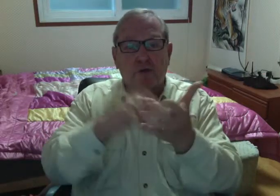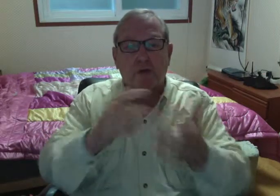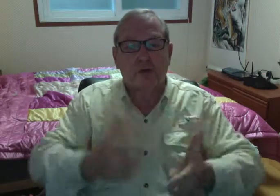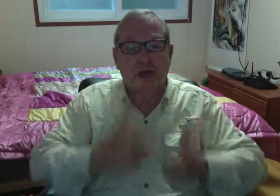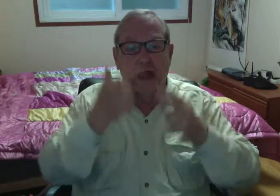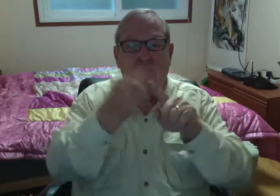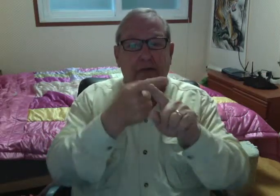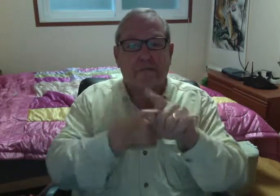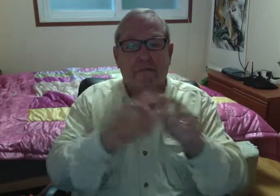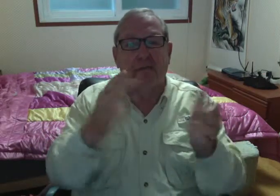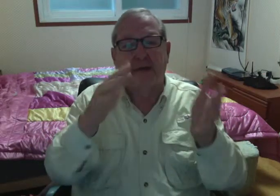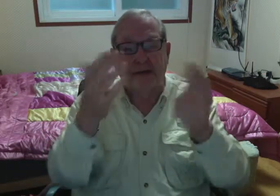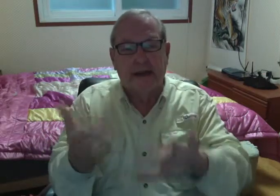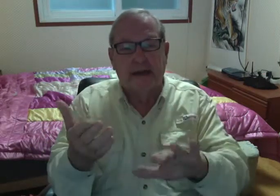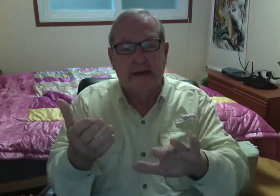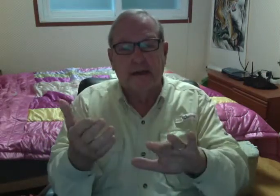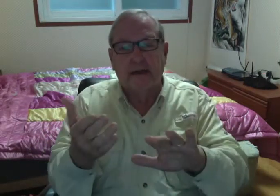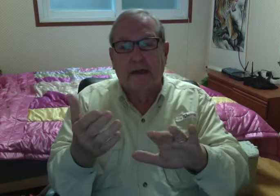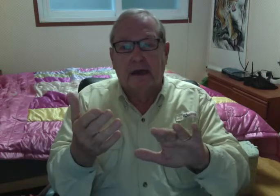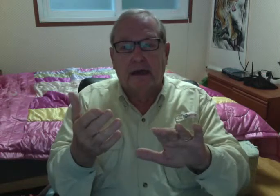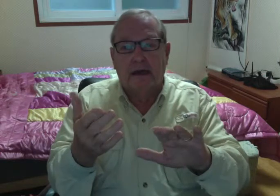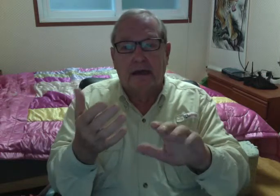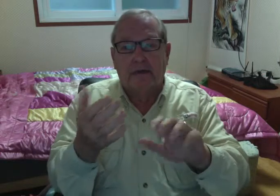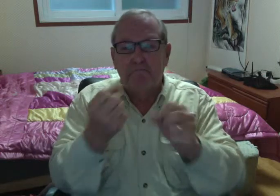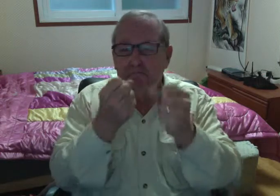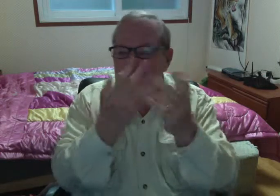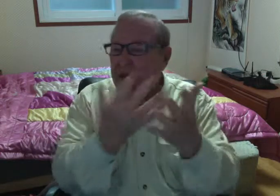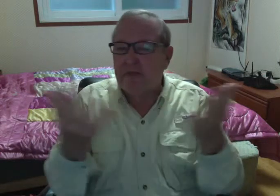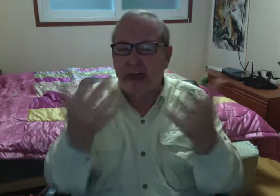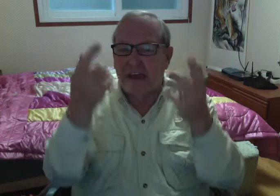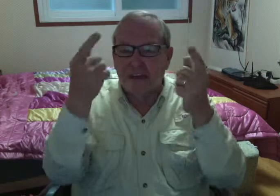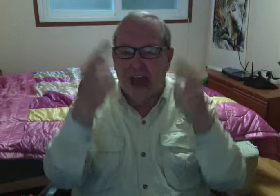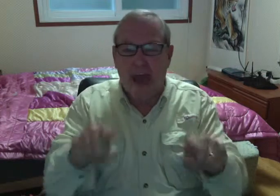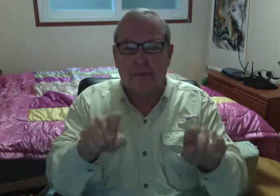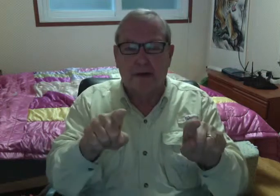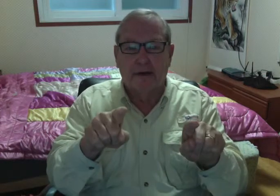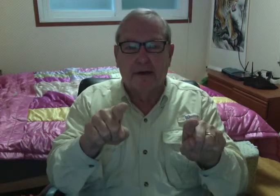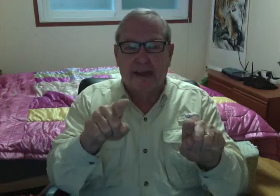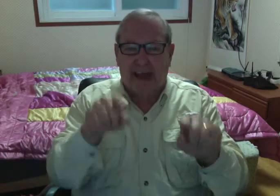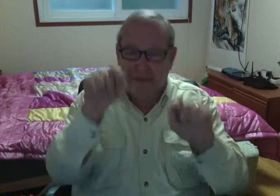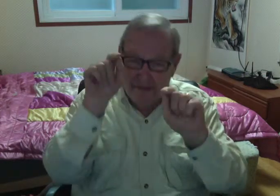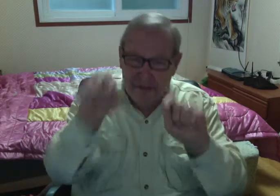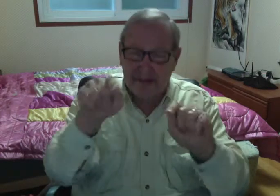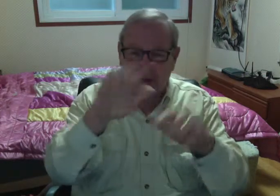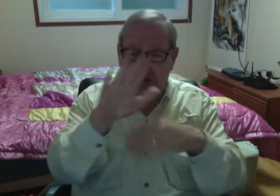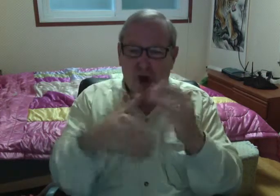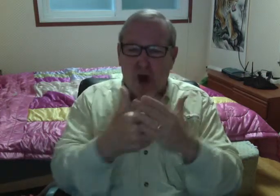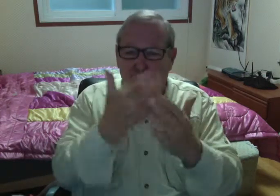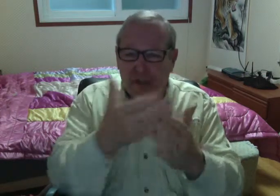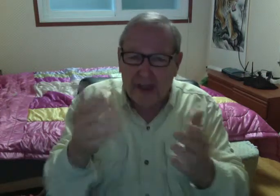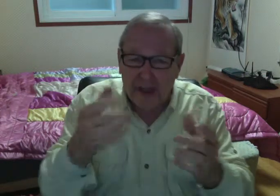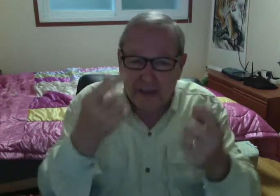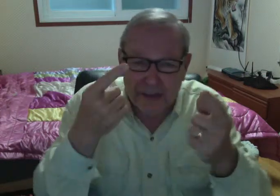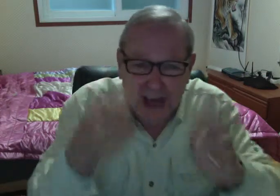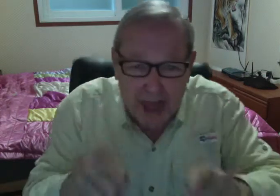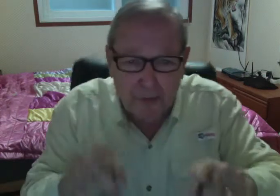many things happened, and this is all things that happened on the first day after Jesus arose